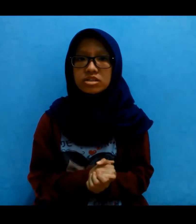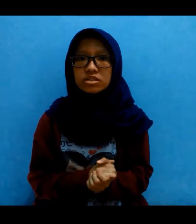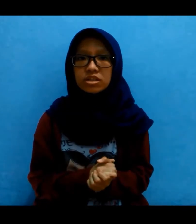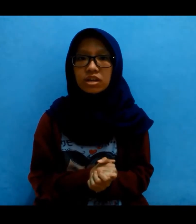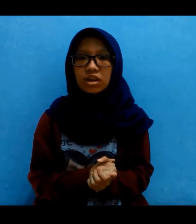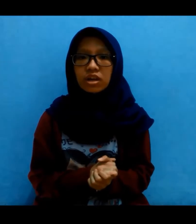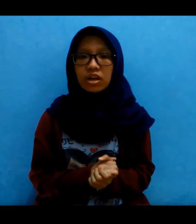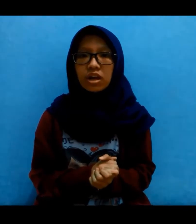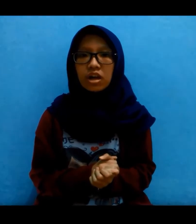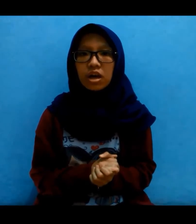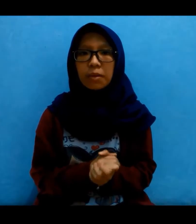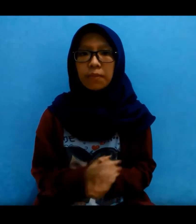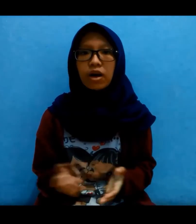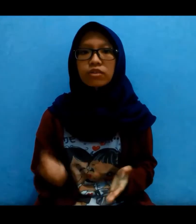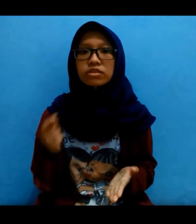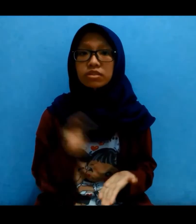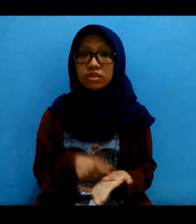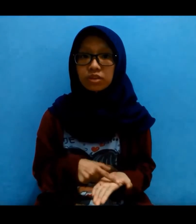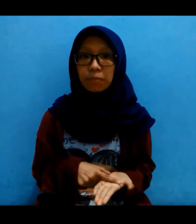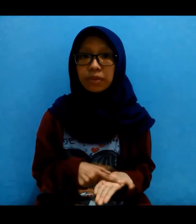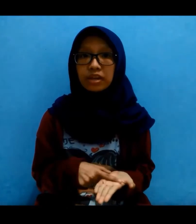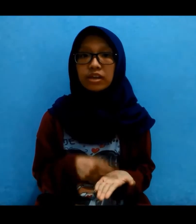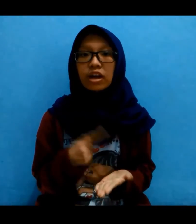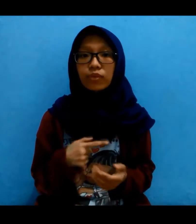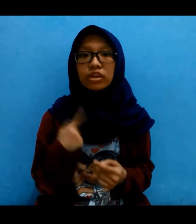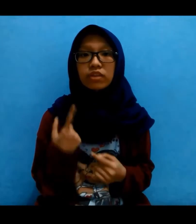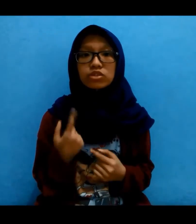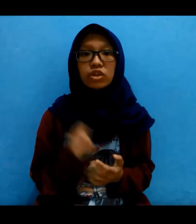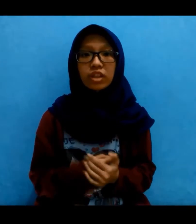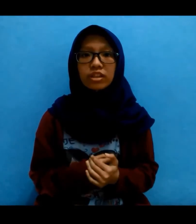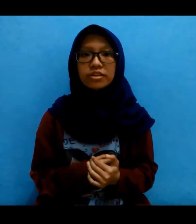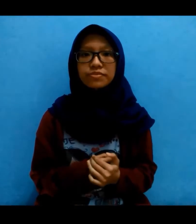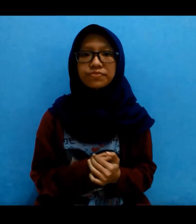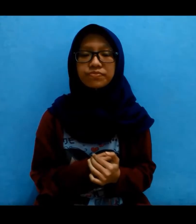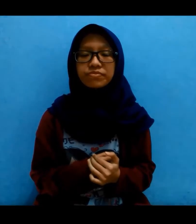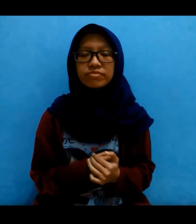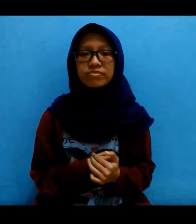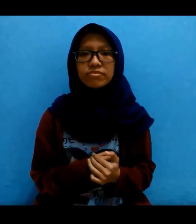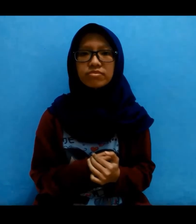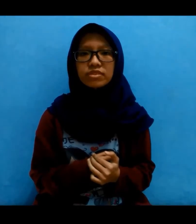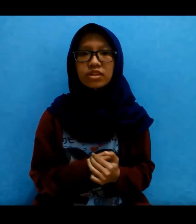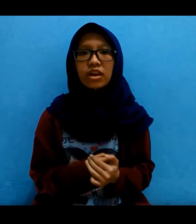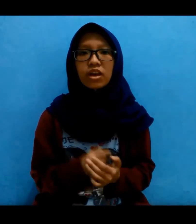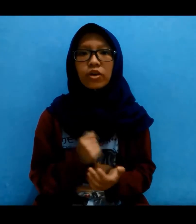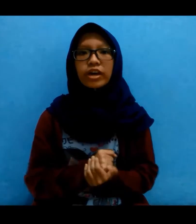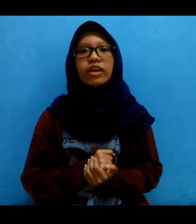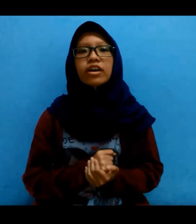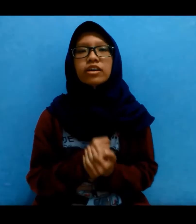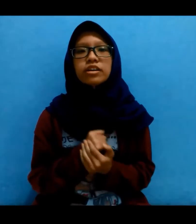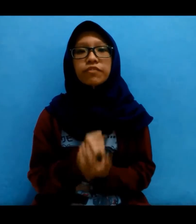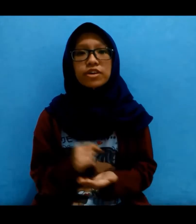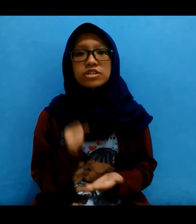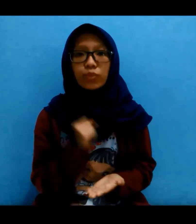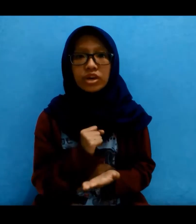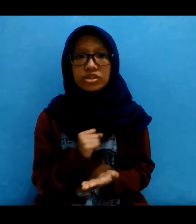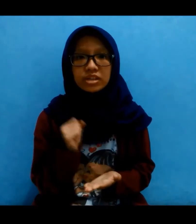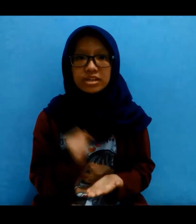questions about the topic that I will give it to you later. Okay, the first question